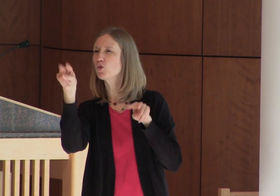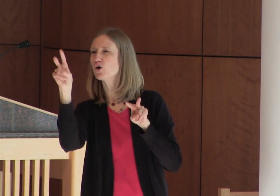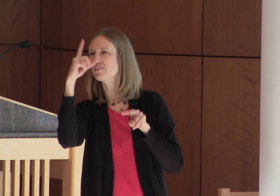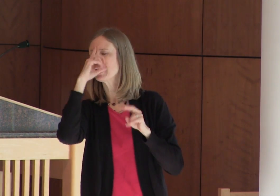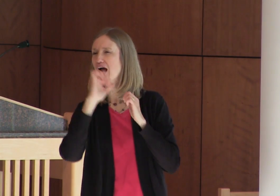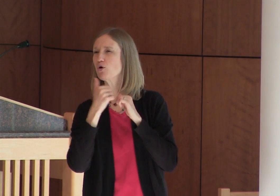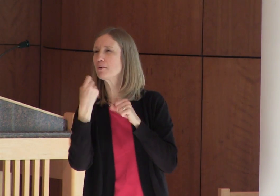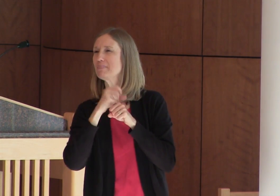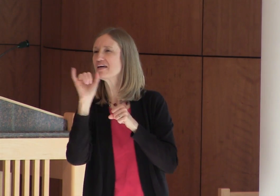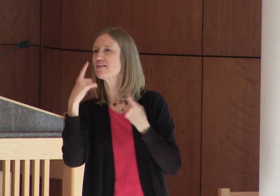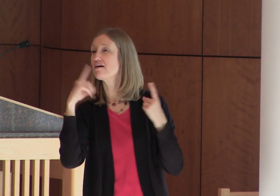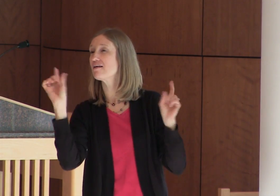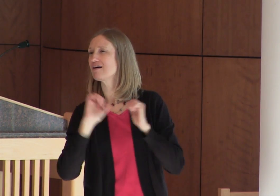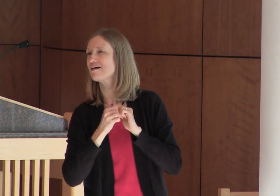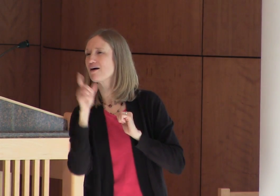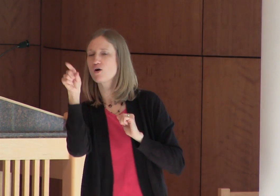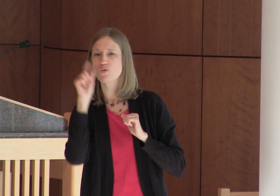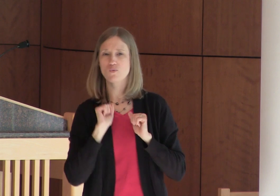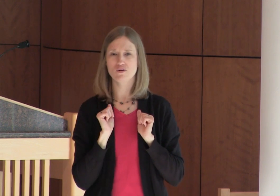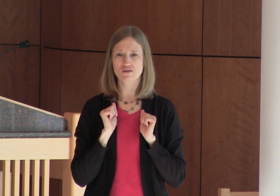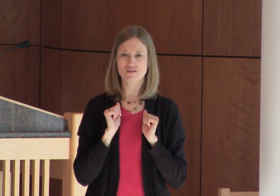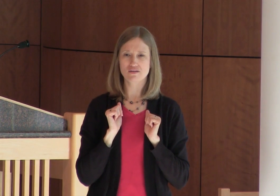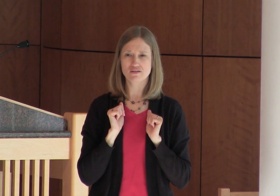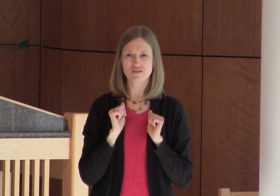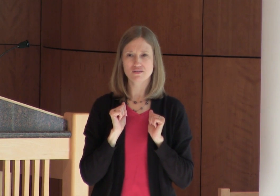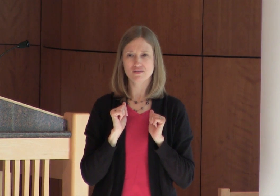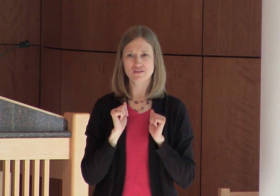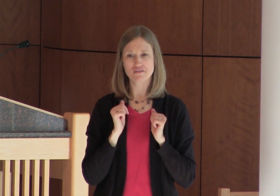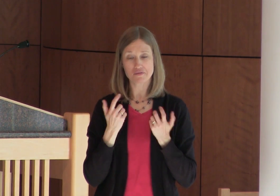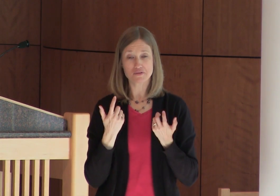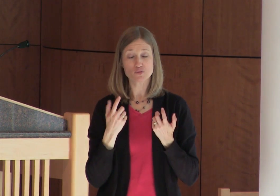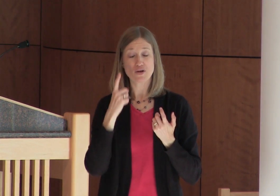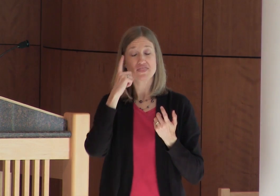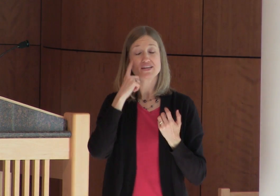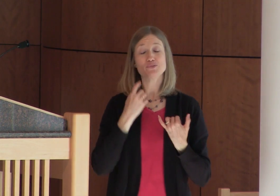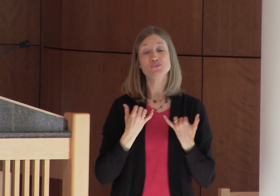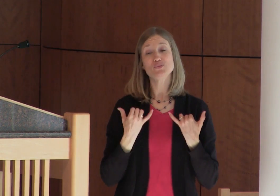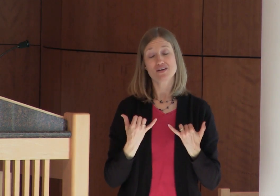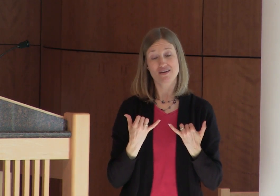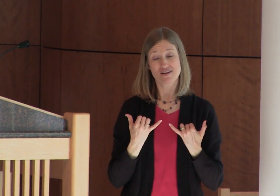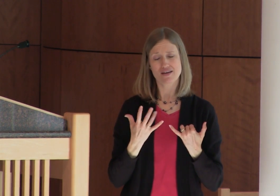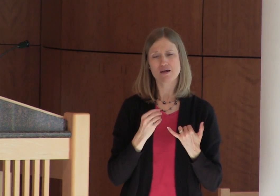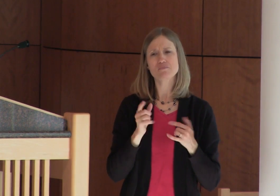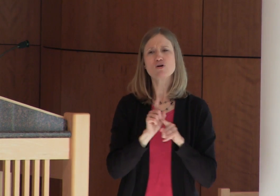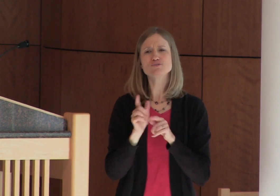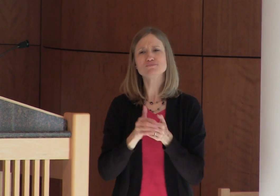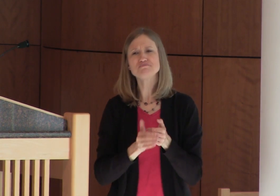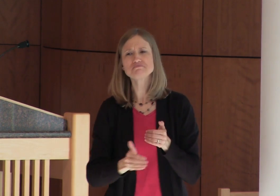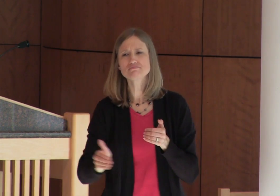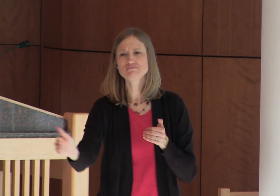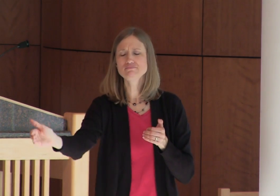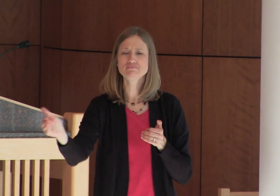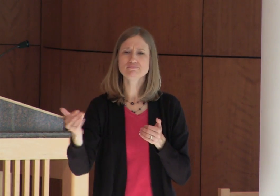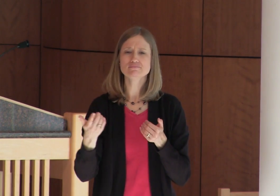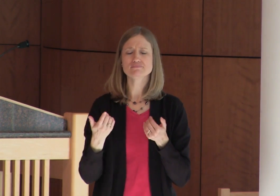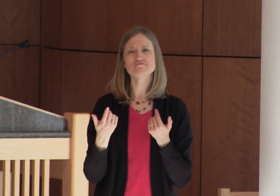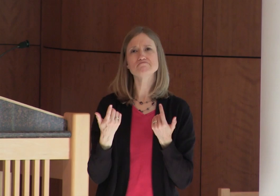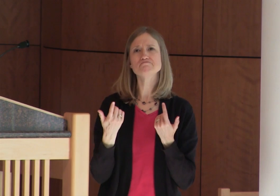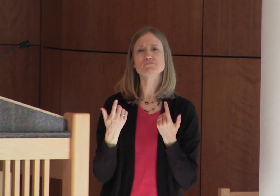Maybe you do too. So I think today and in the days ahead, our prayer for one another, whatever God is